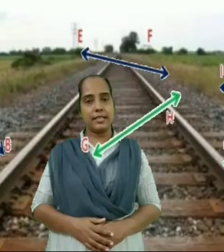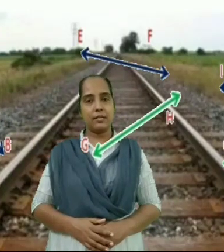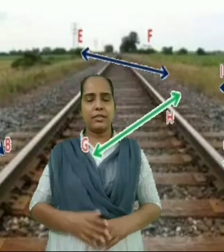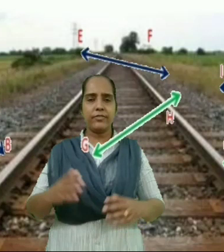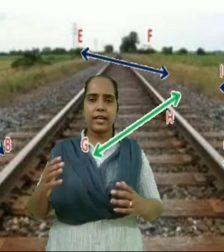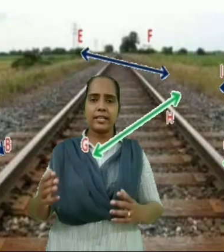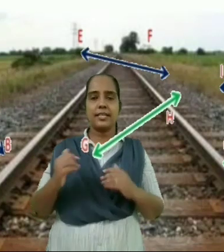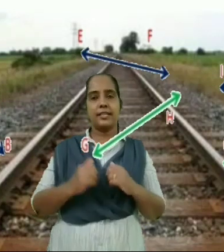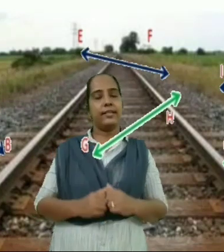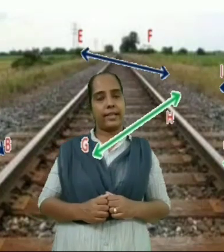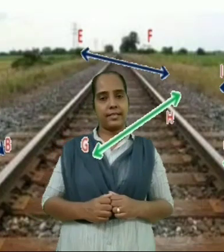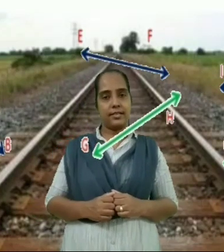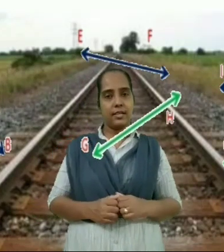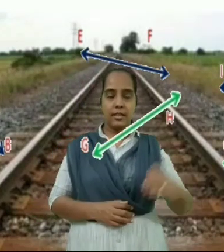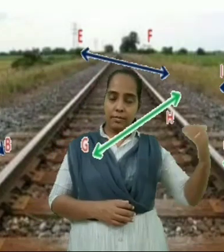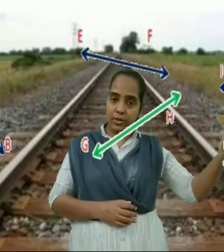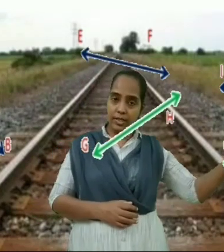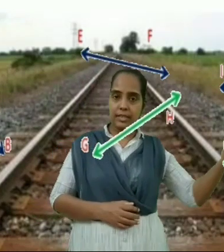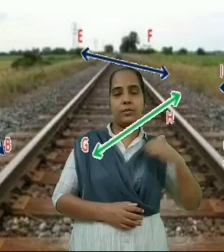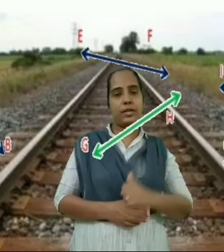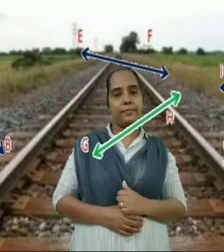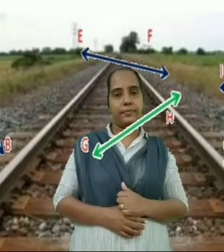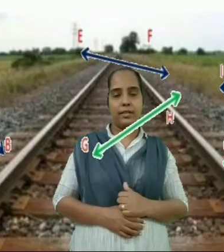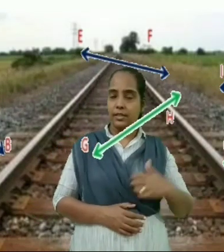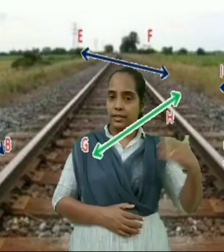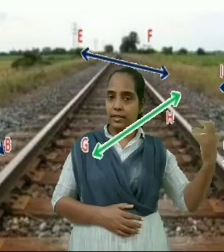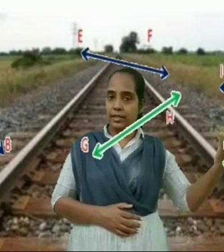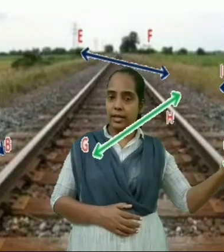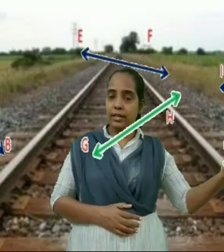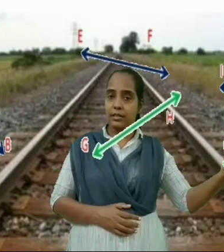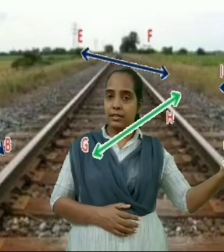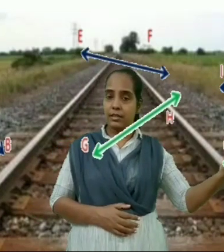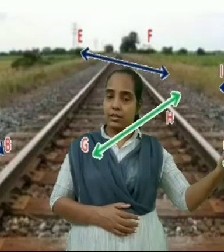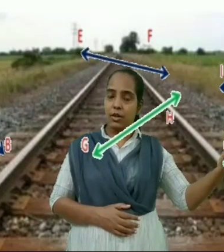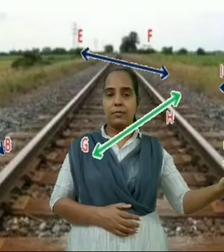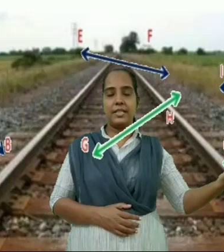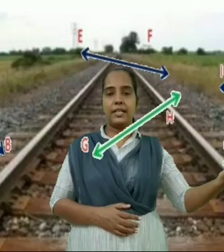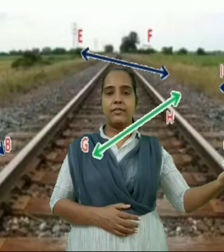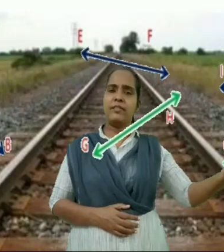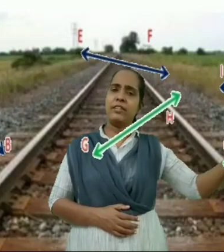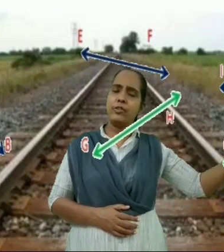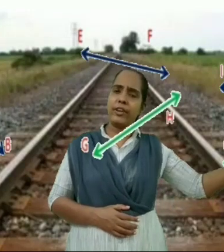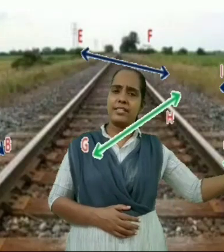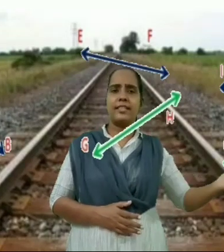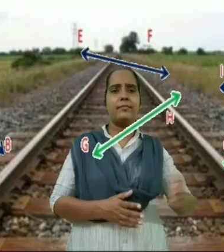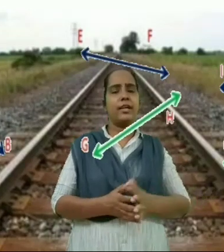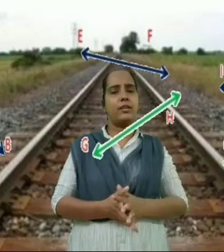but if they are extended, they will extend. But look at the third one. They are not meeting anywhere. Even if you extend them, they